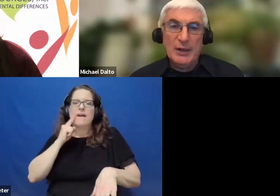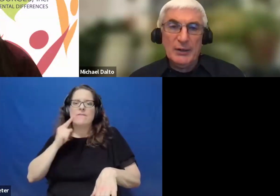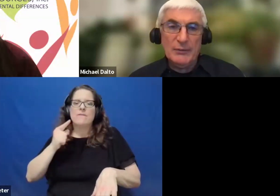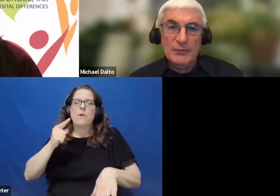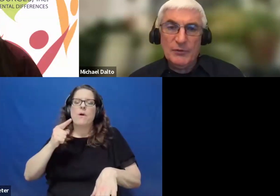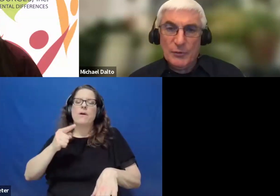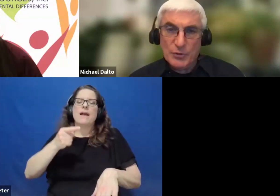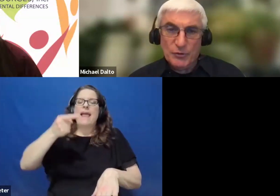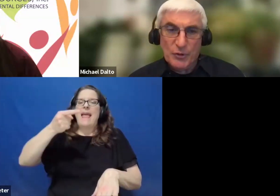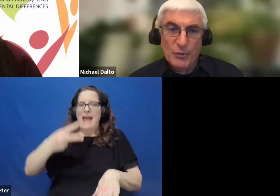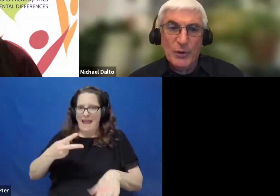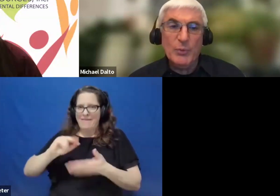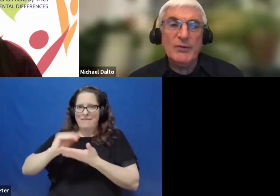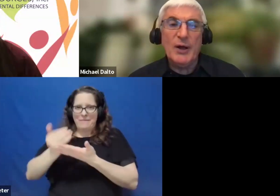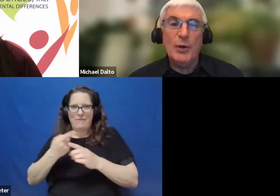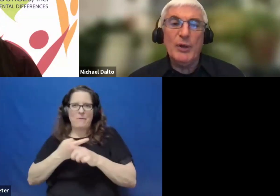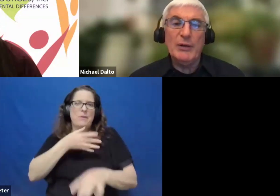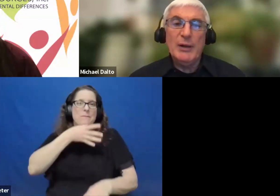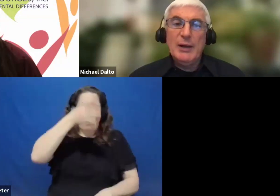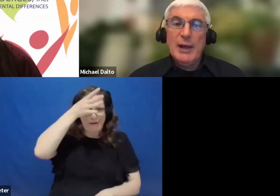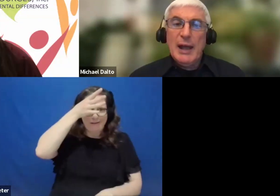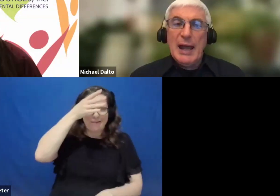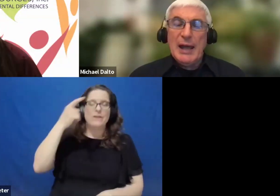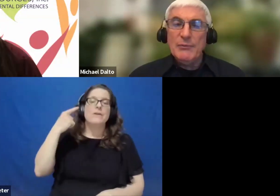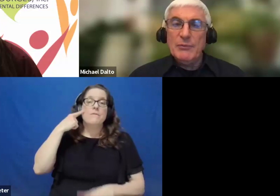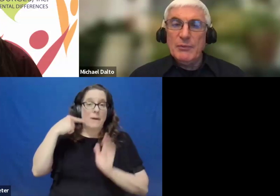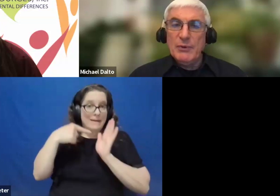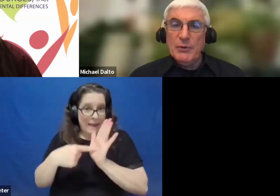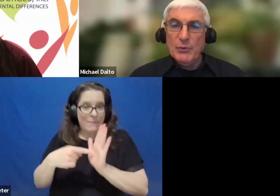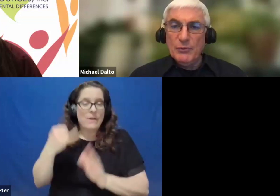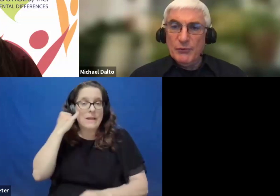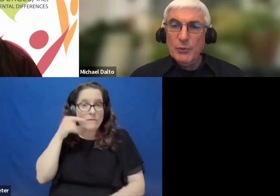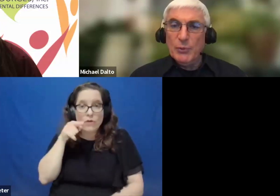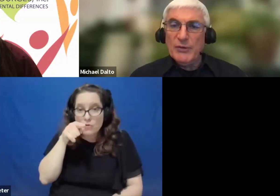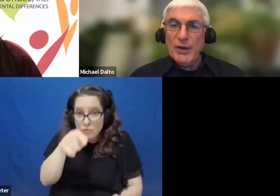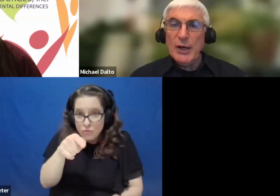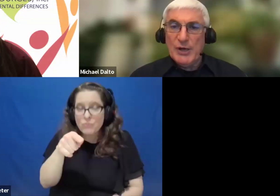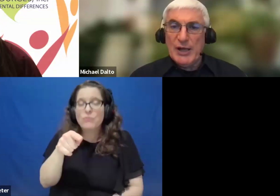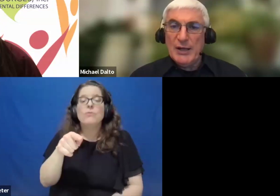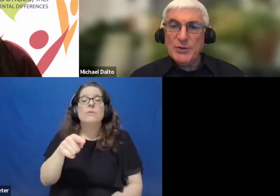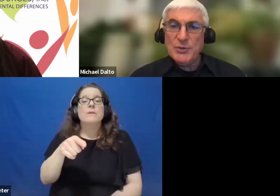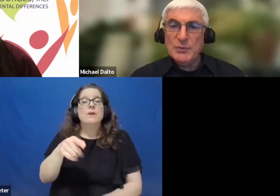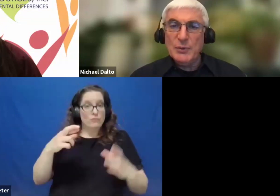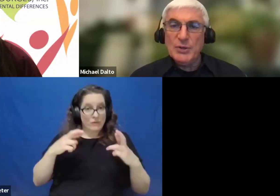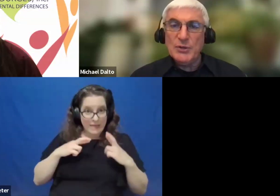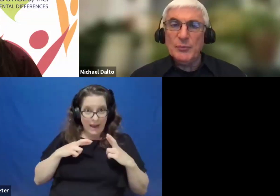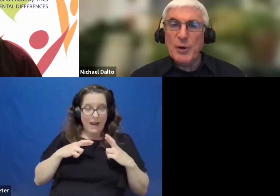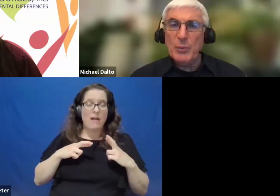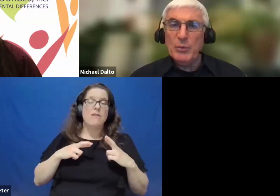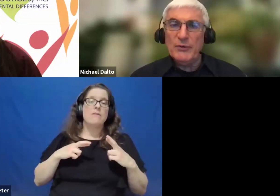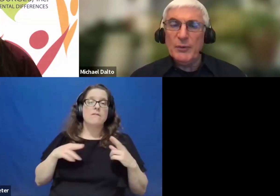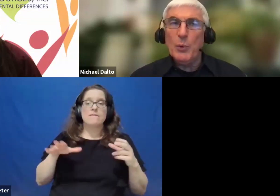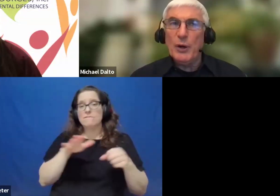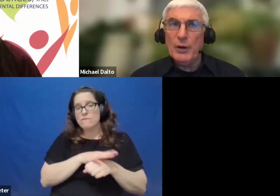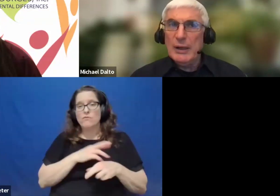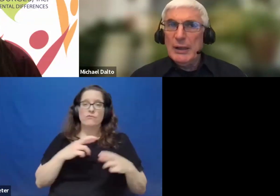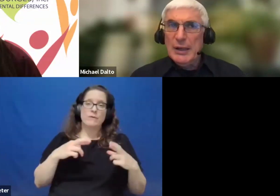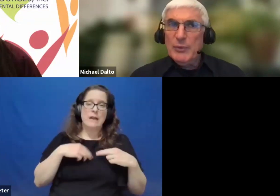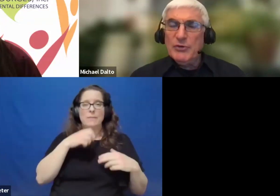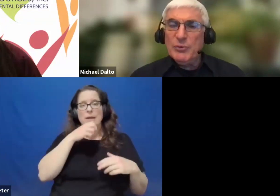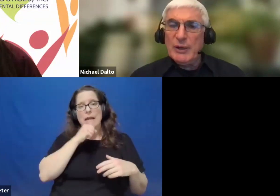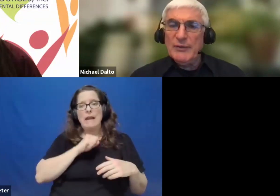start getting Social Security retirement at your full retirement age, which is probably